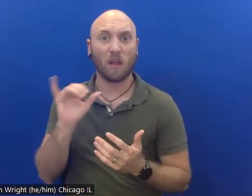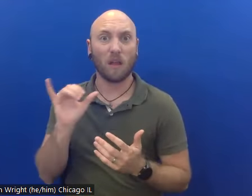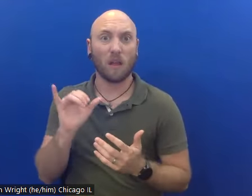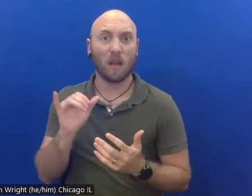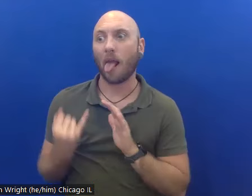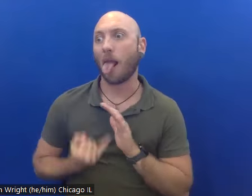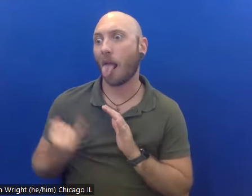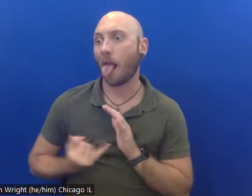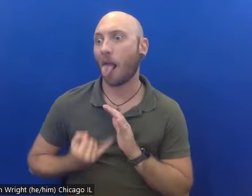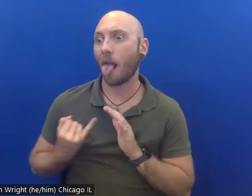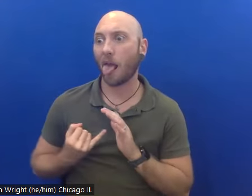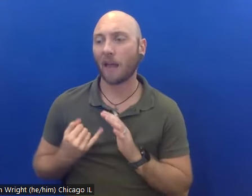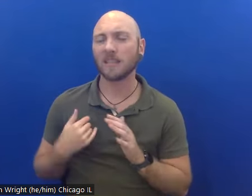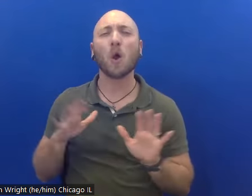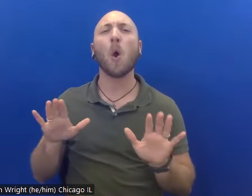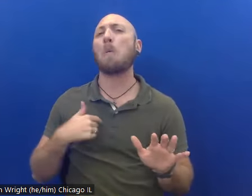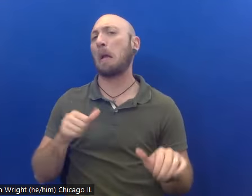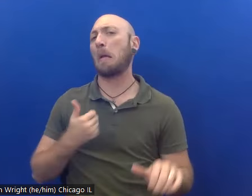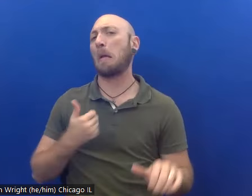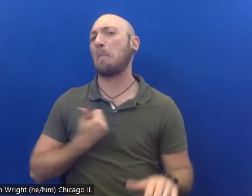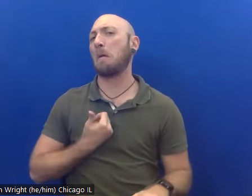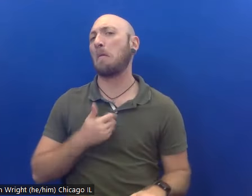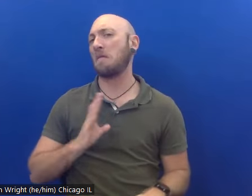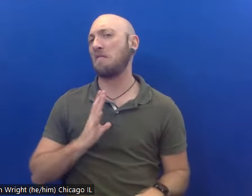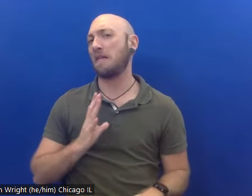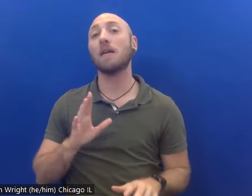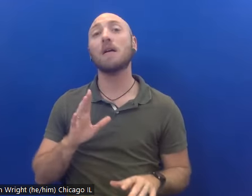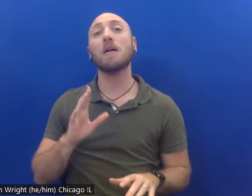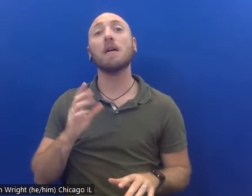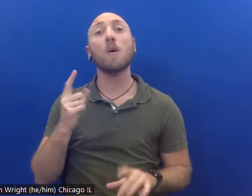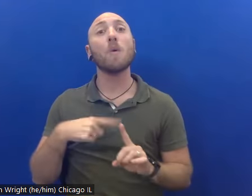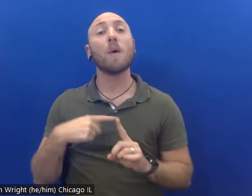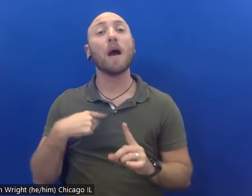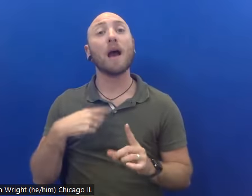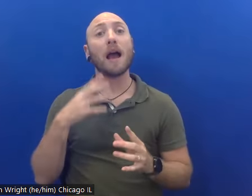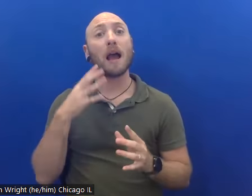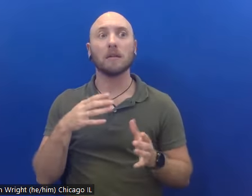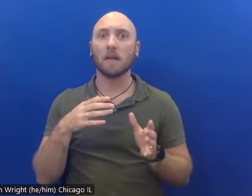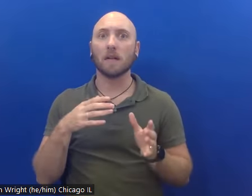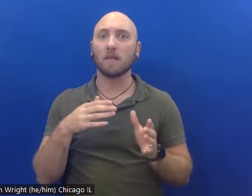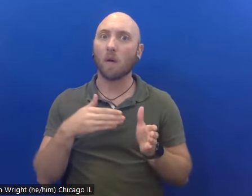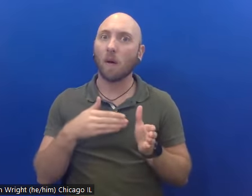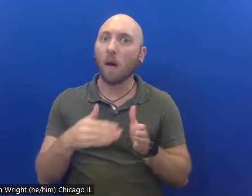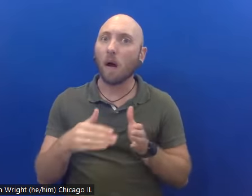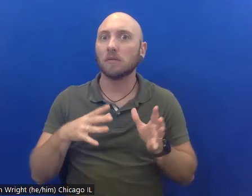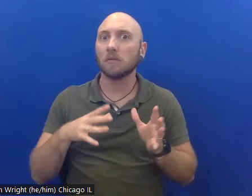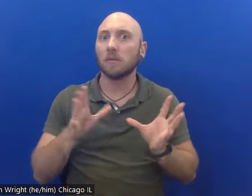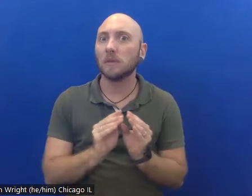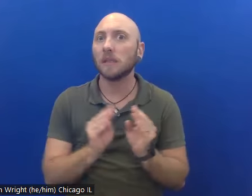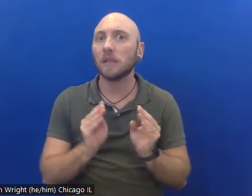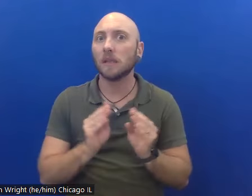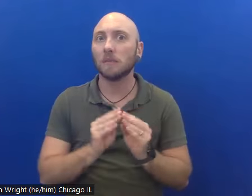own. But when I kind of make it a point to make meetings regularly, to reach out regularly, to plug into the